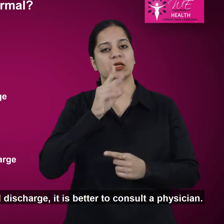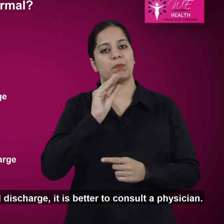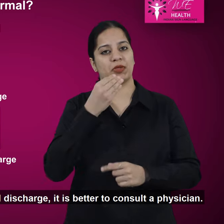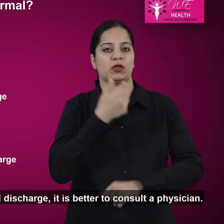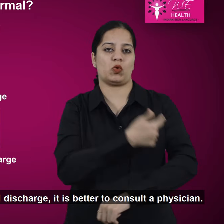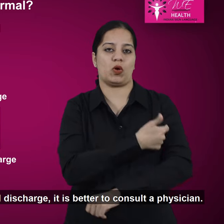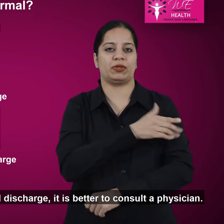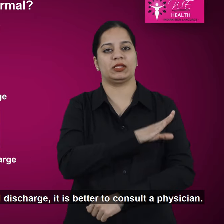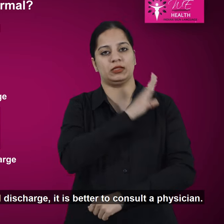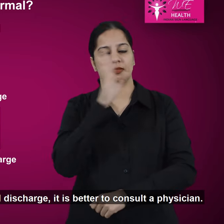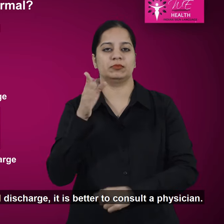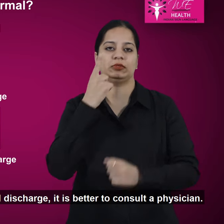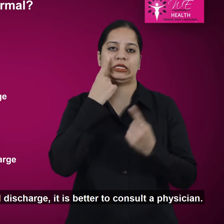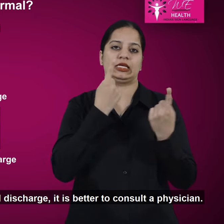is better to consult a physician.